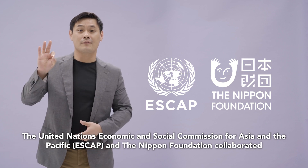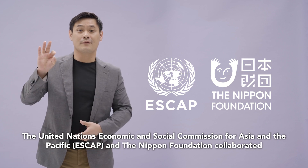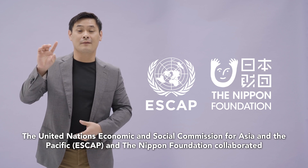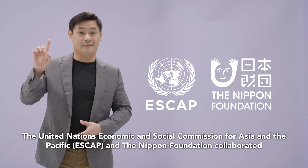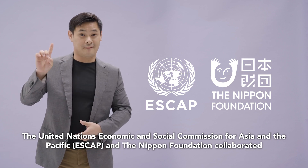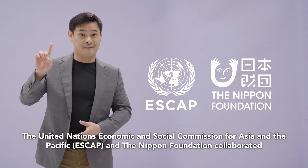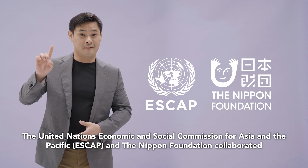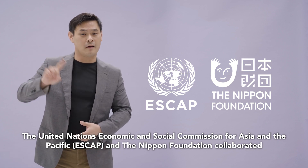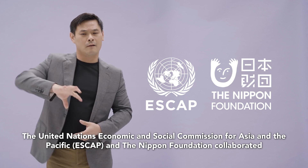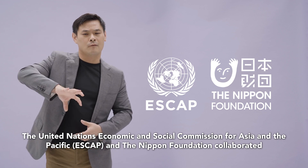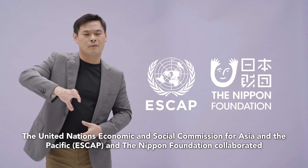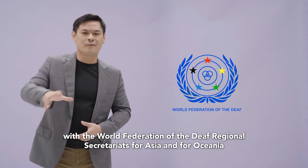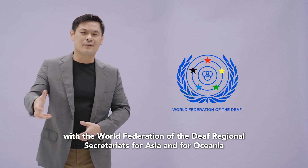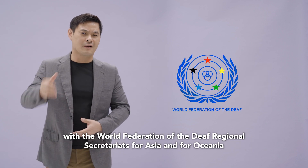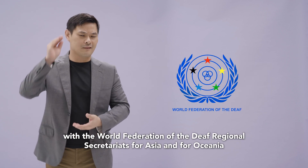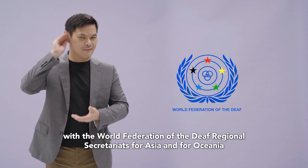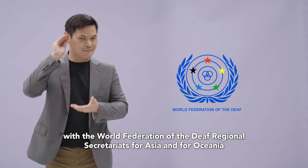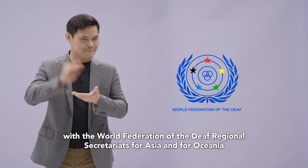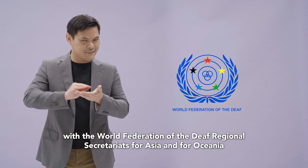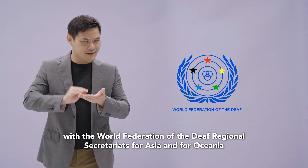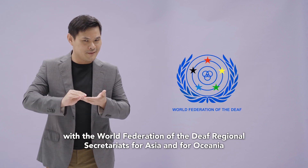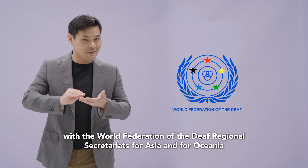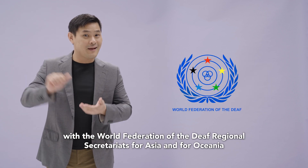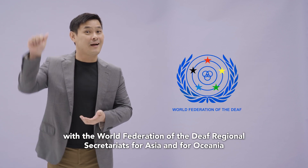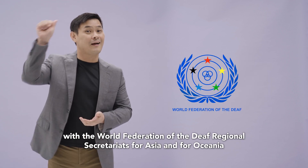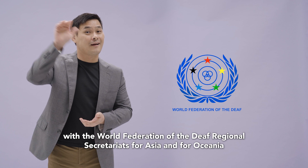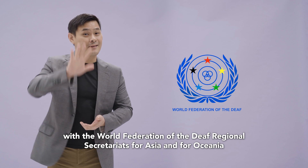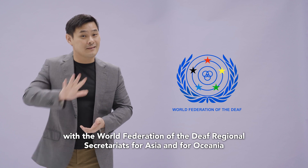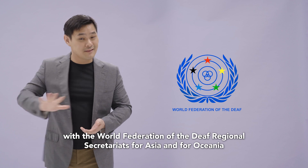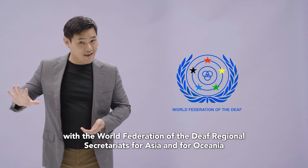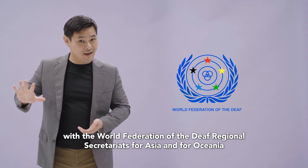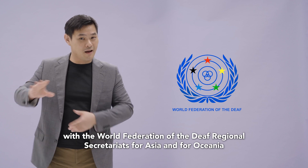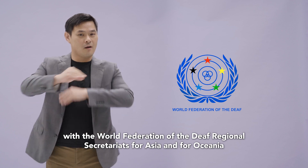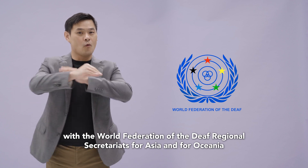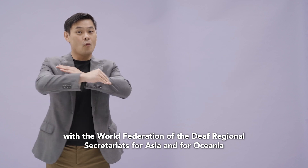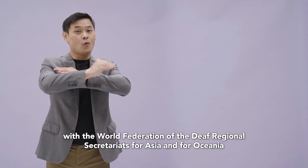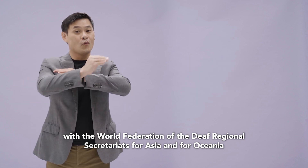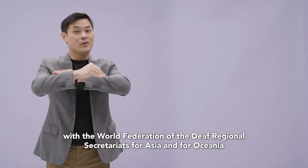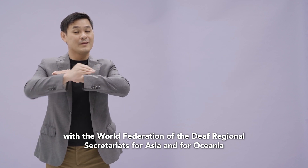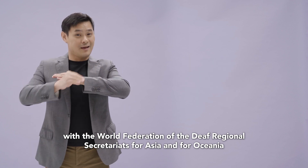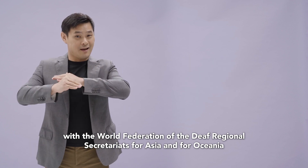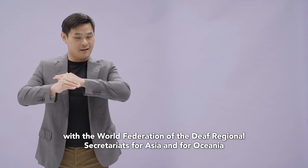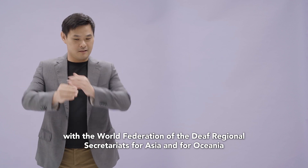Nippon Foundation collaborated with the World Federation of the Deaf Regional Secretariats for Asia and for